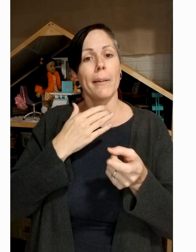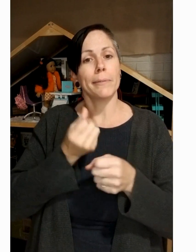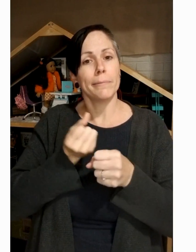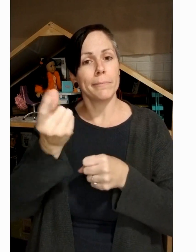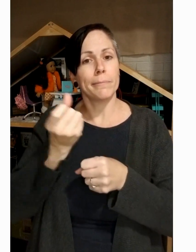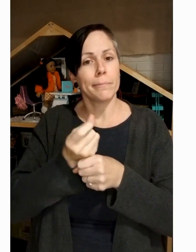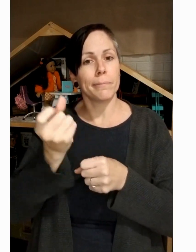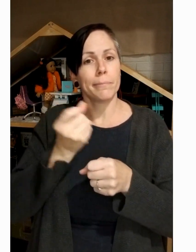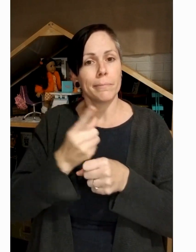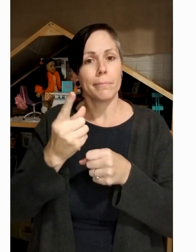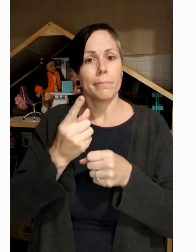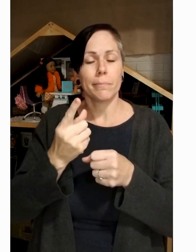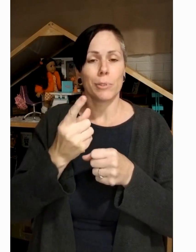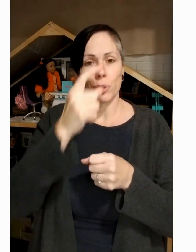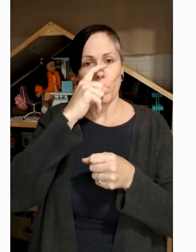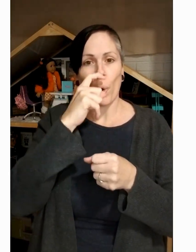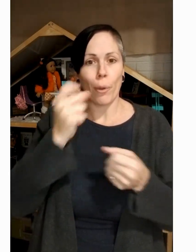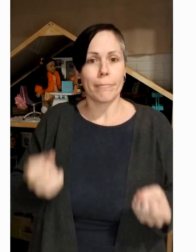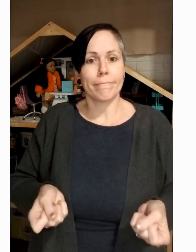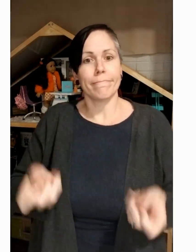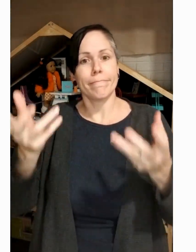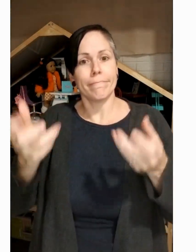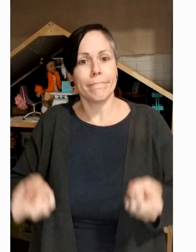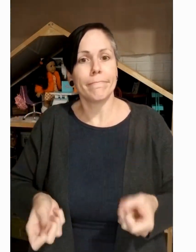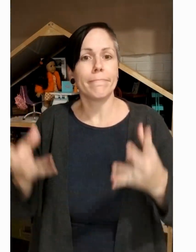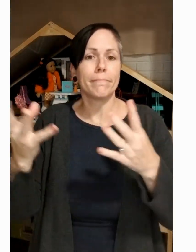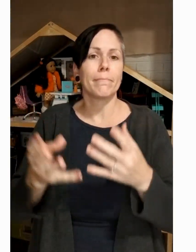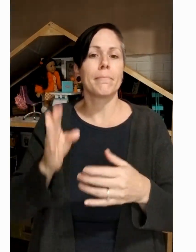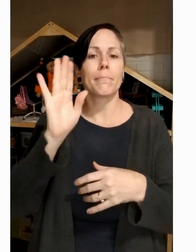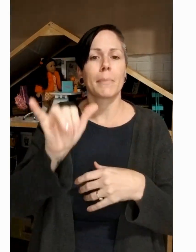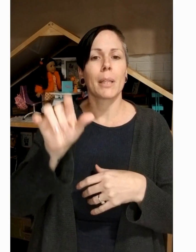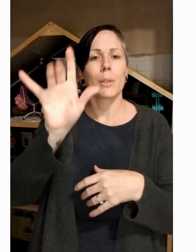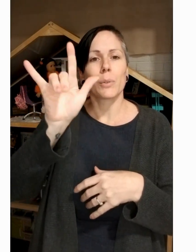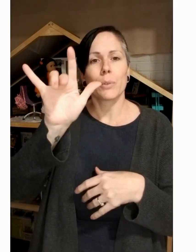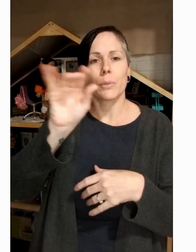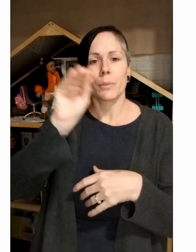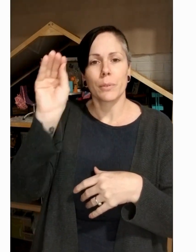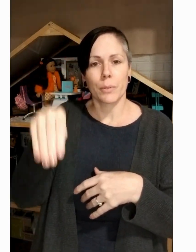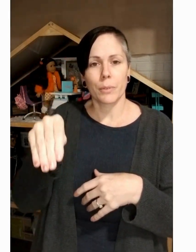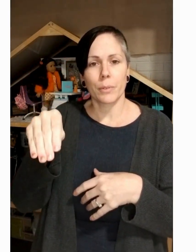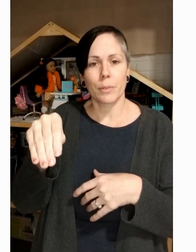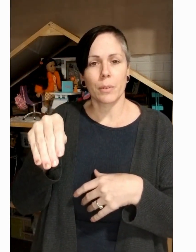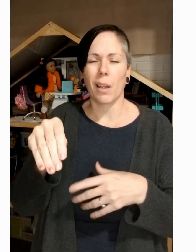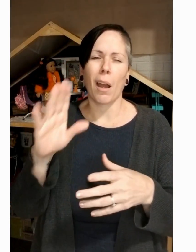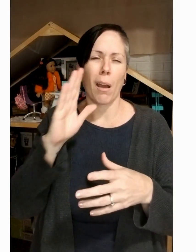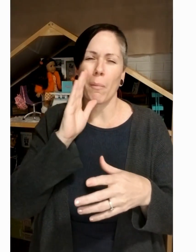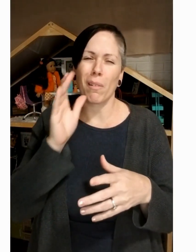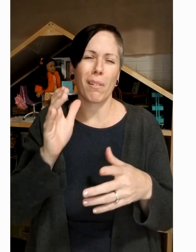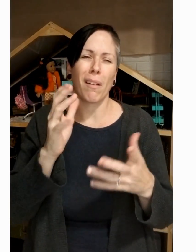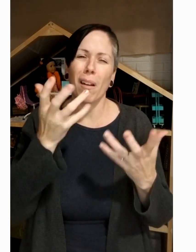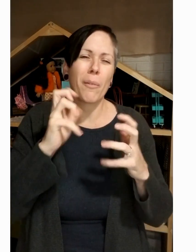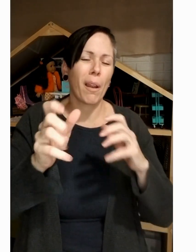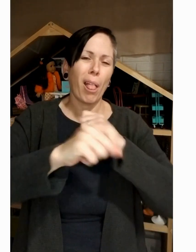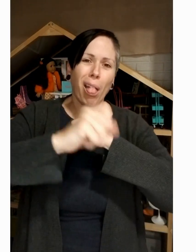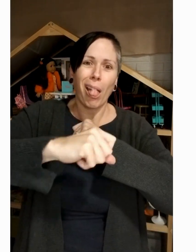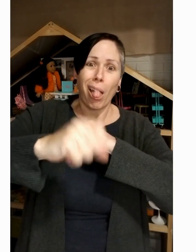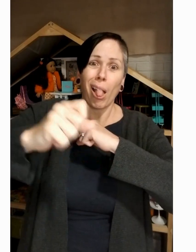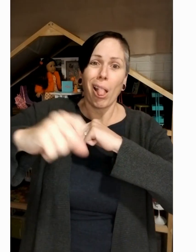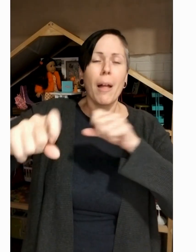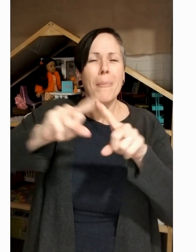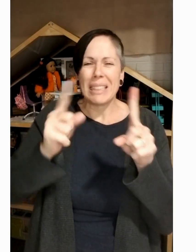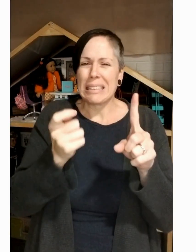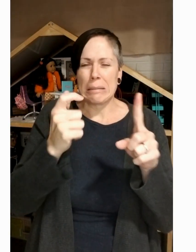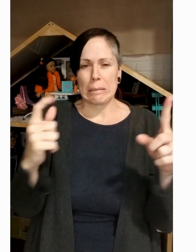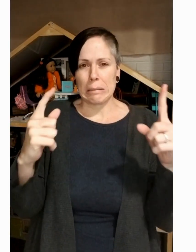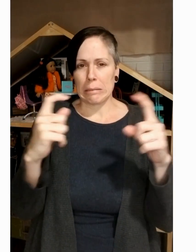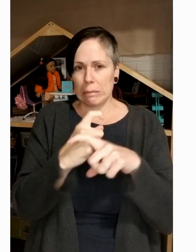I will try to keep this really brief because it's not the most interesting thing to everybody. But the way that I set my